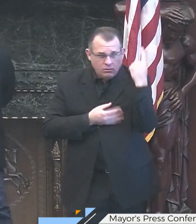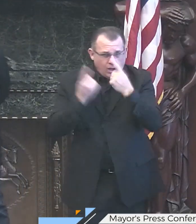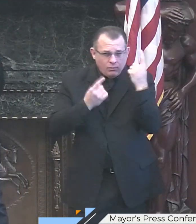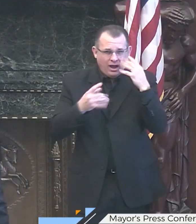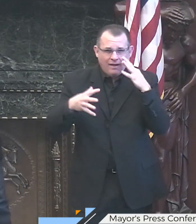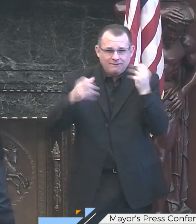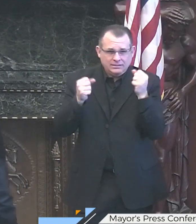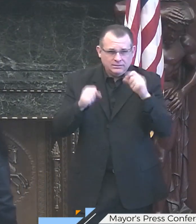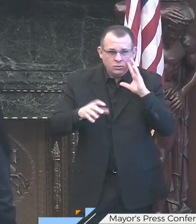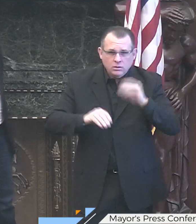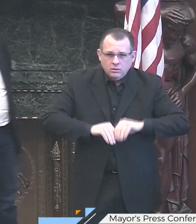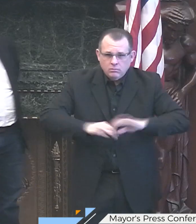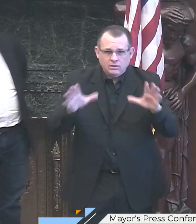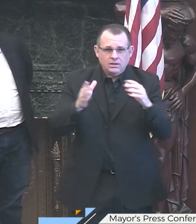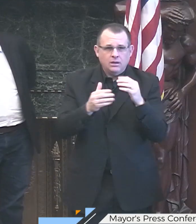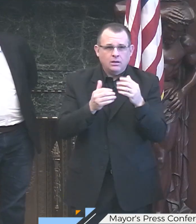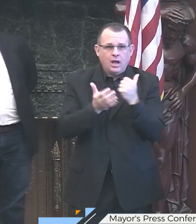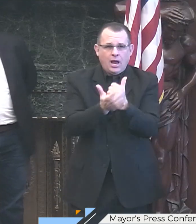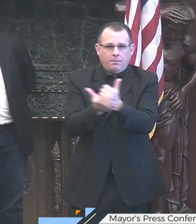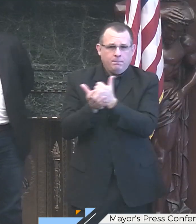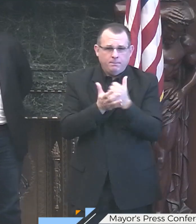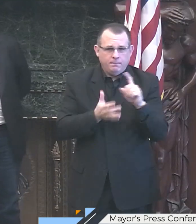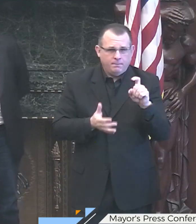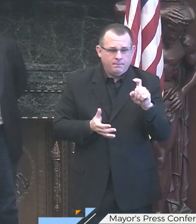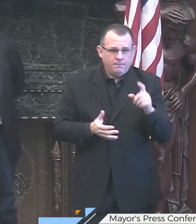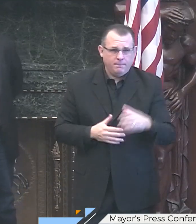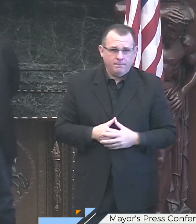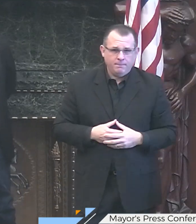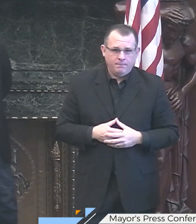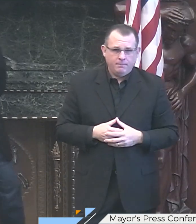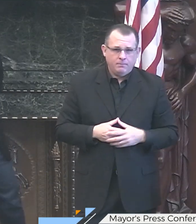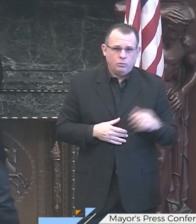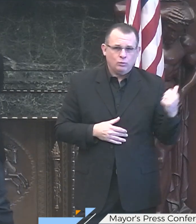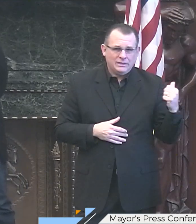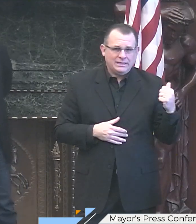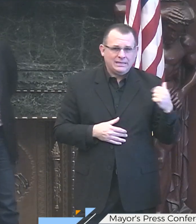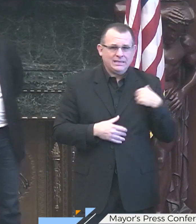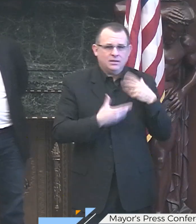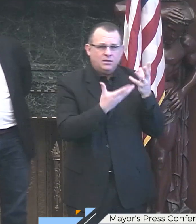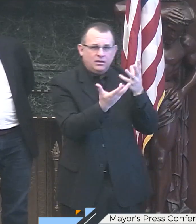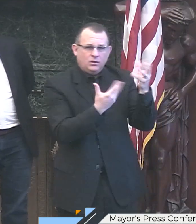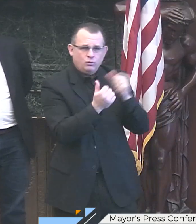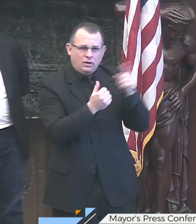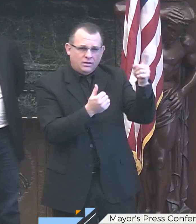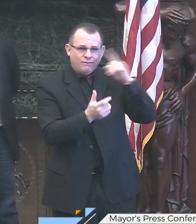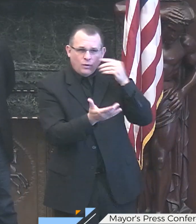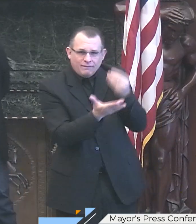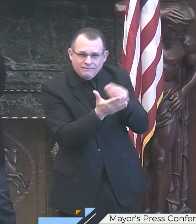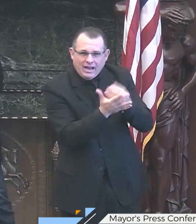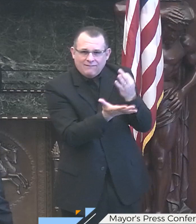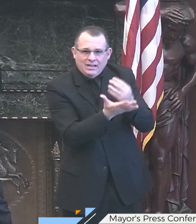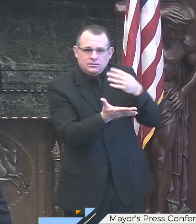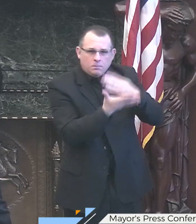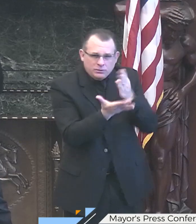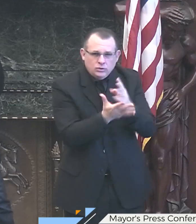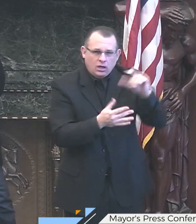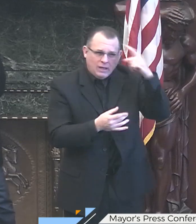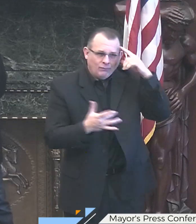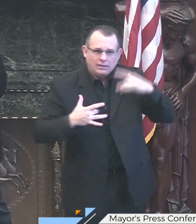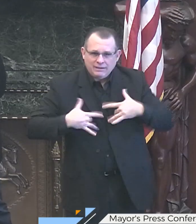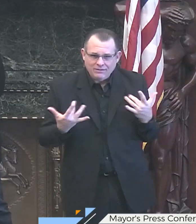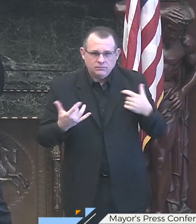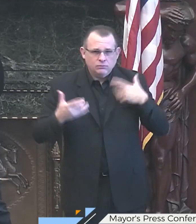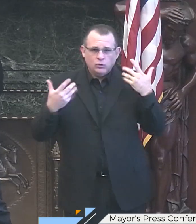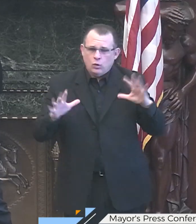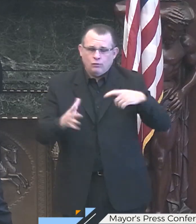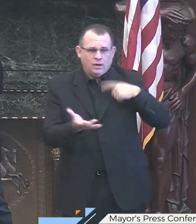We're working through that now. We have a team of people in finance, budget, and government affairs working our way through